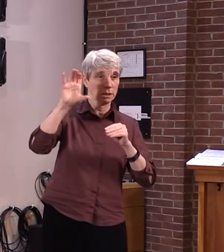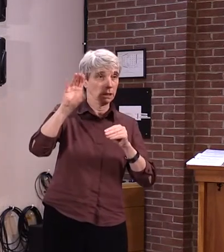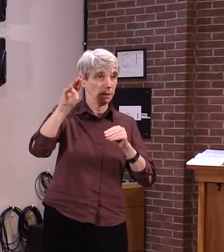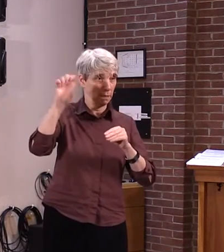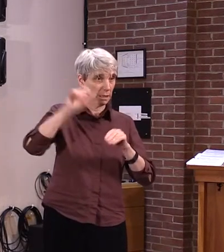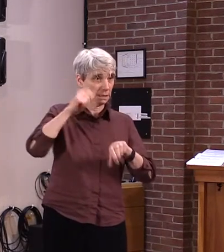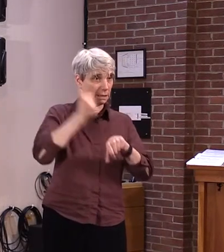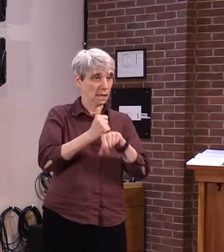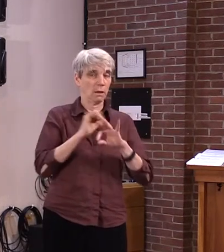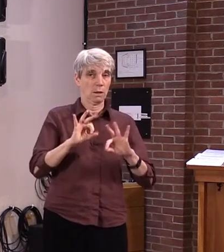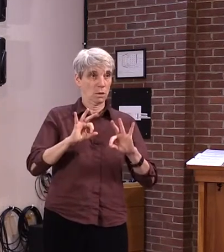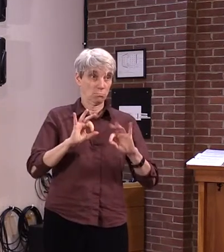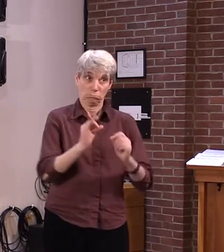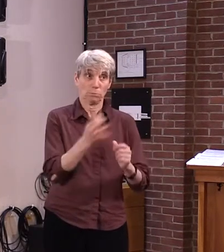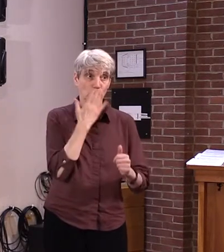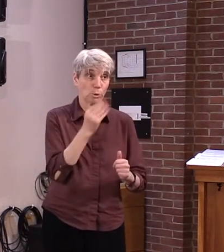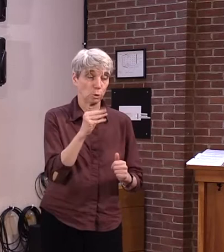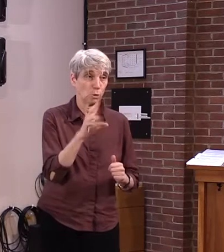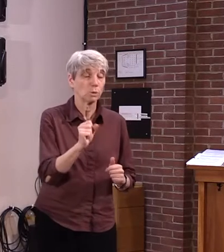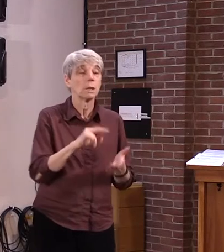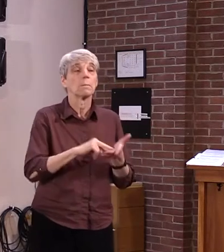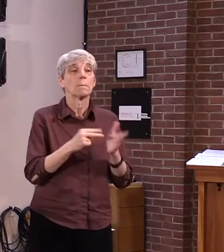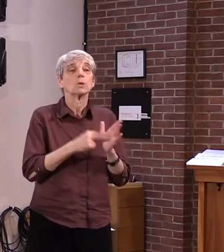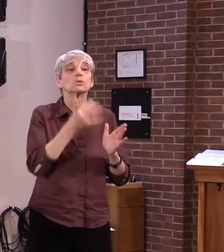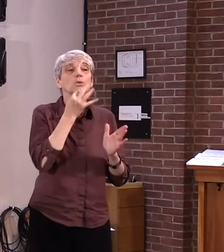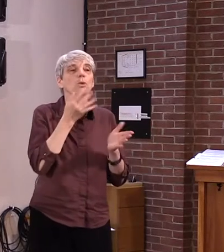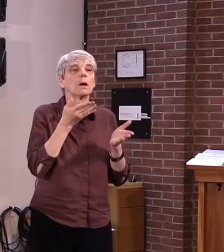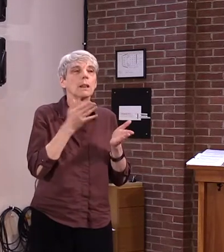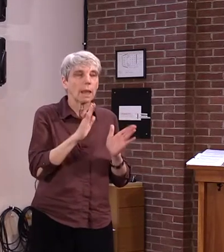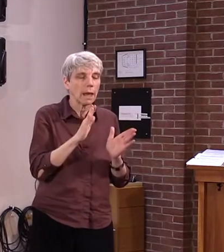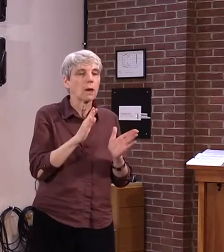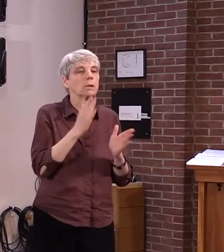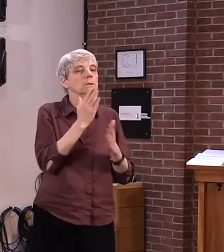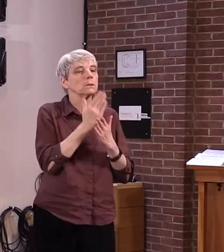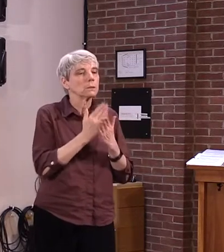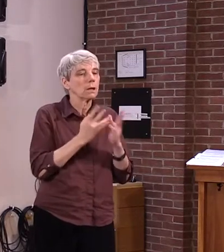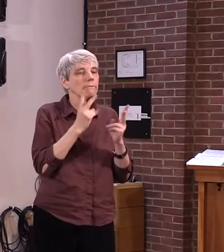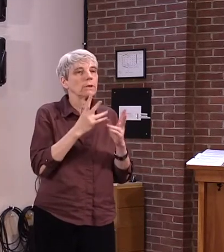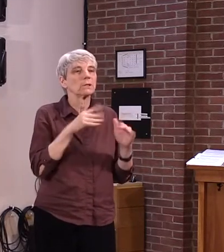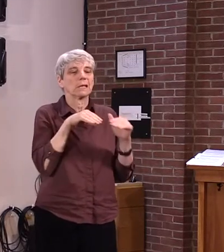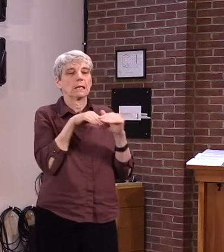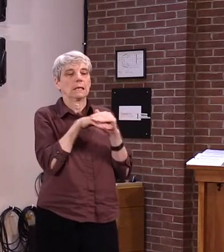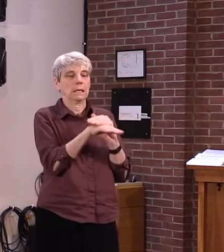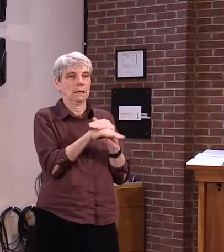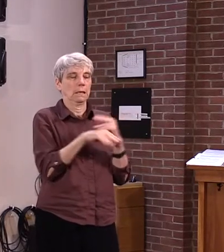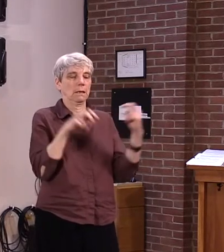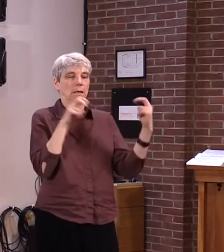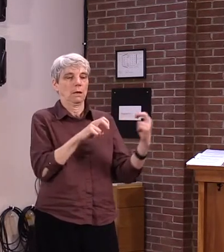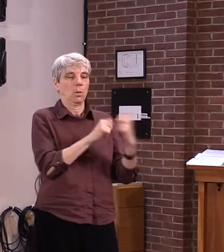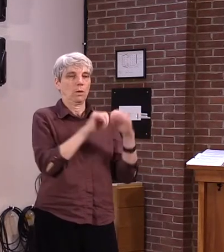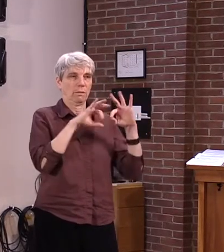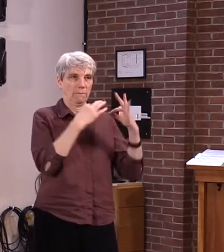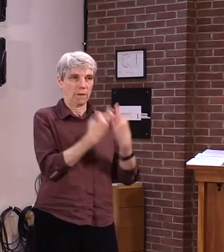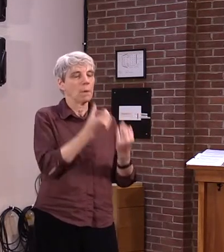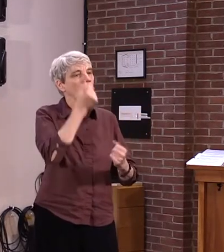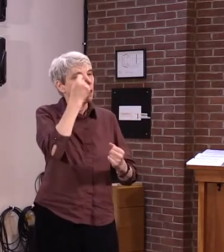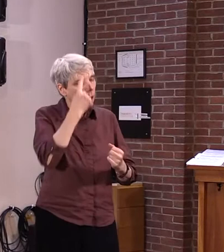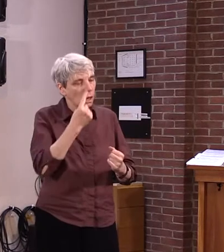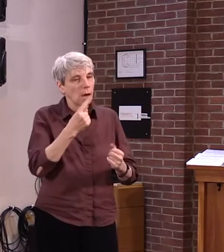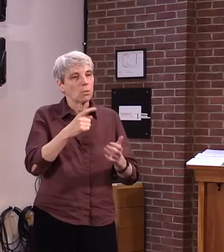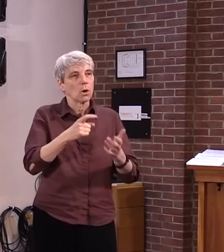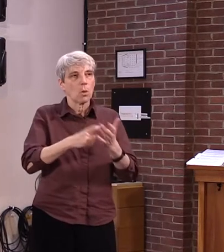new guidance that will allow some indoor visitation along with rigorous testing